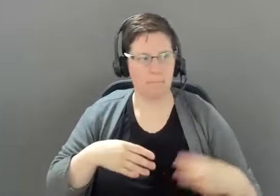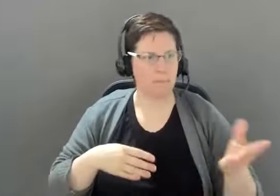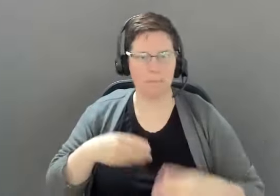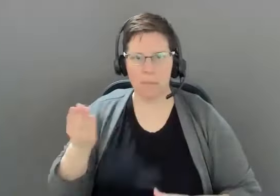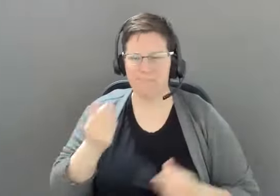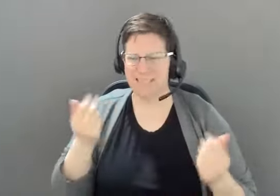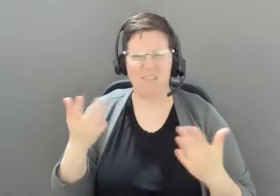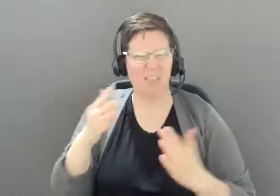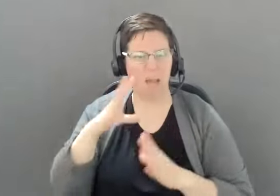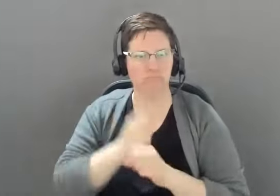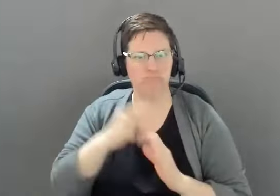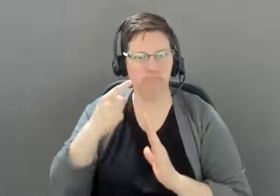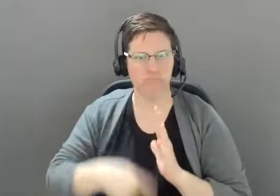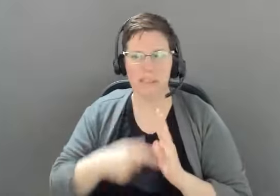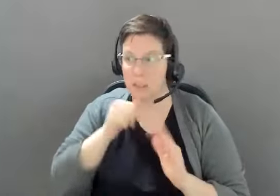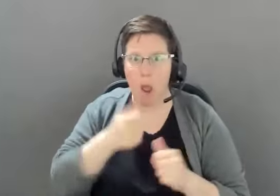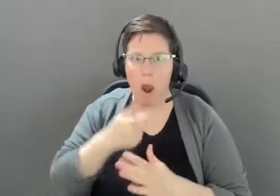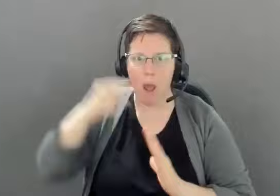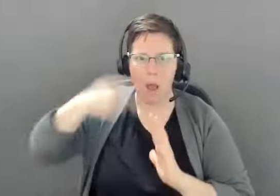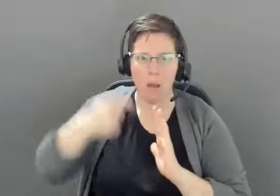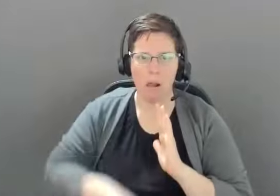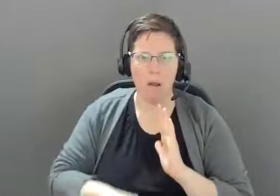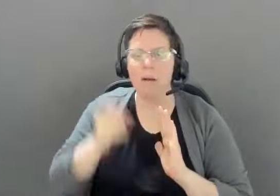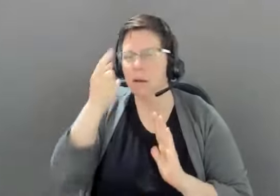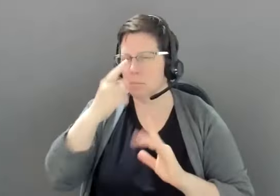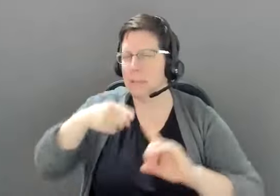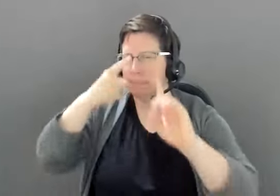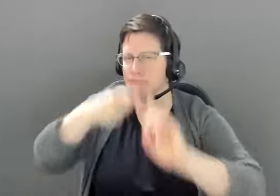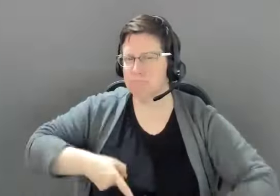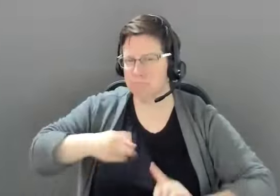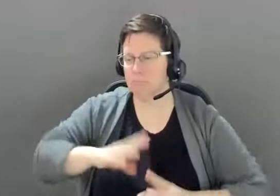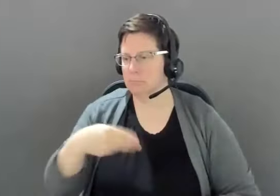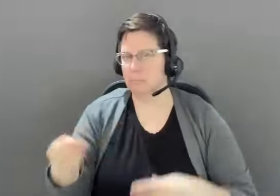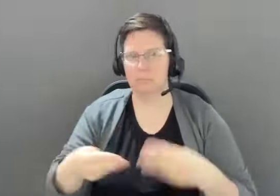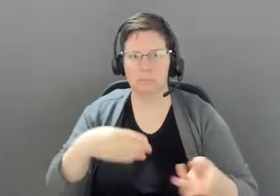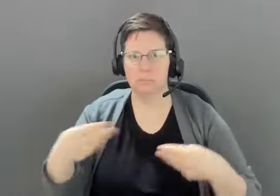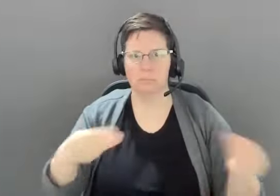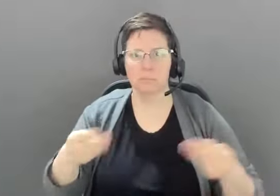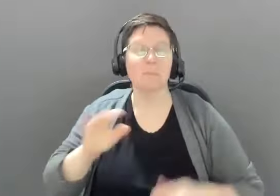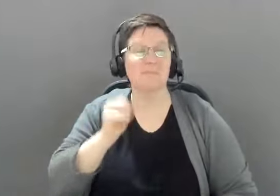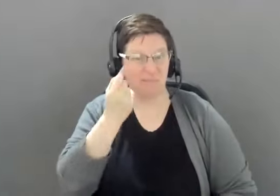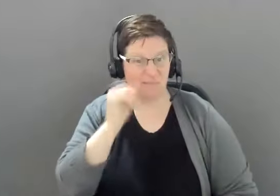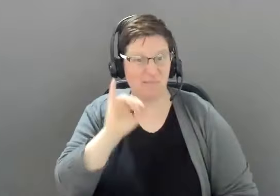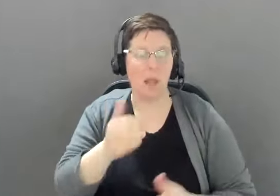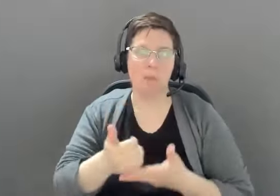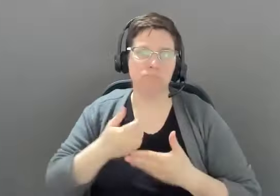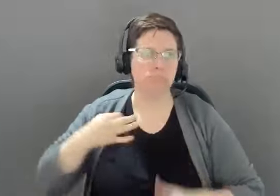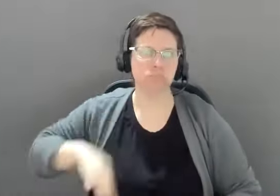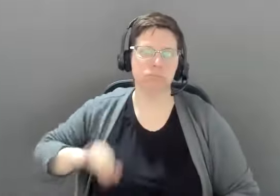we've done research on, but these are like the key messages that you need to know. And that was really helpful. We were able to update it